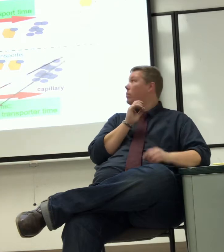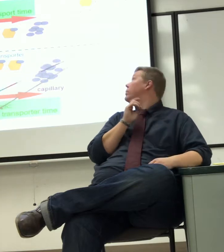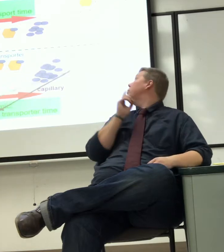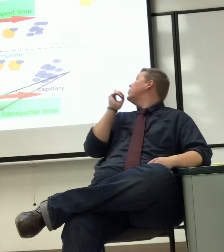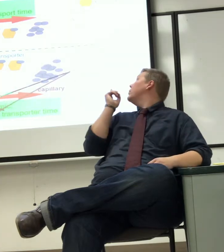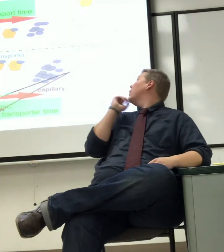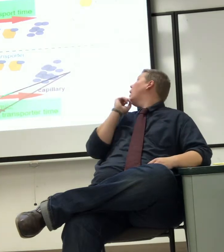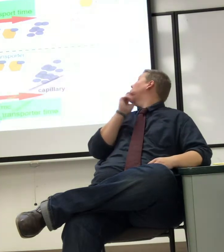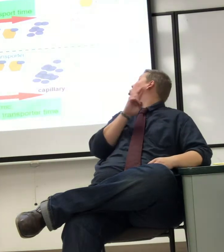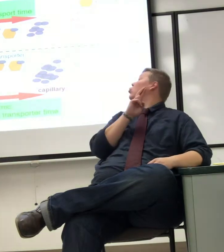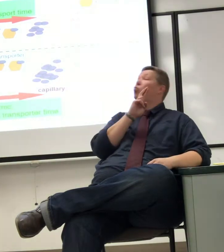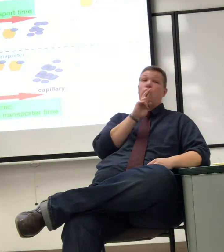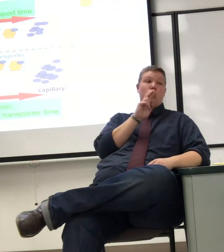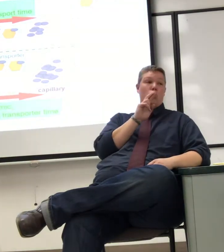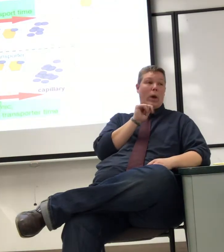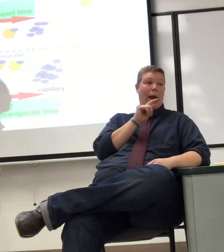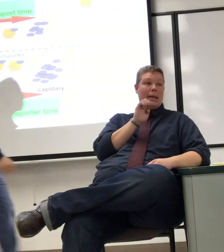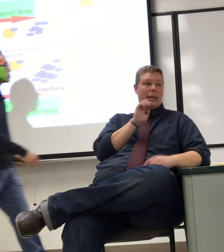rate limits.